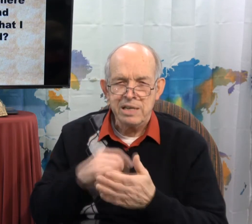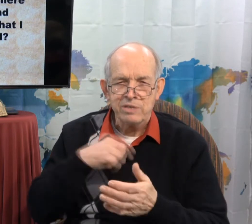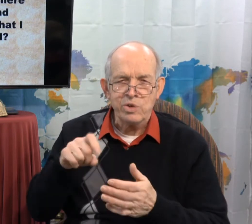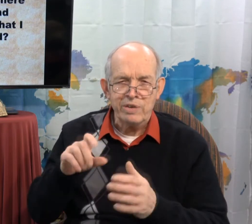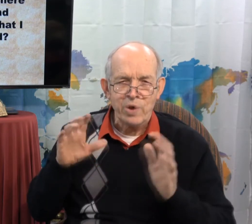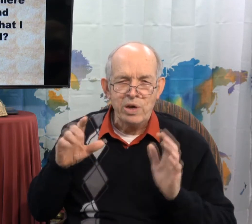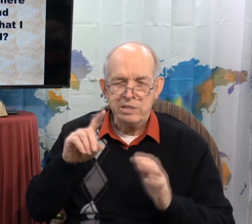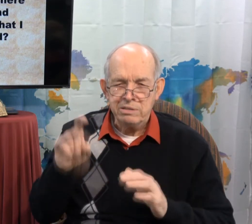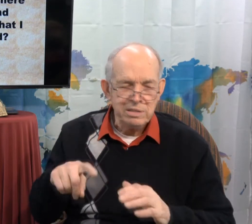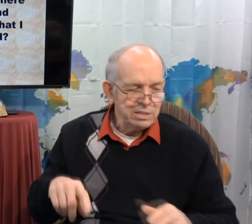should have heard.